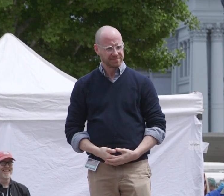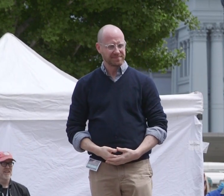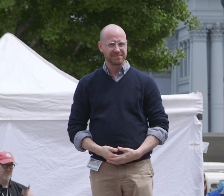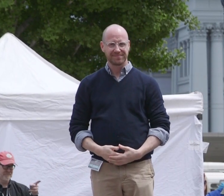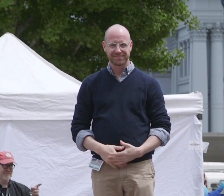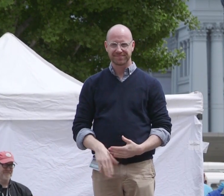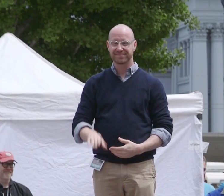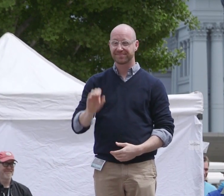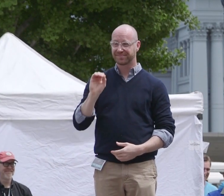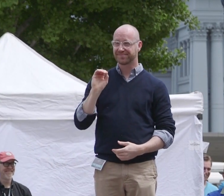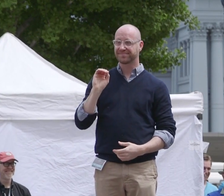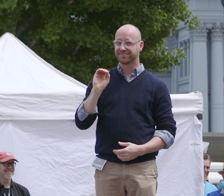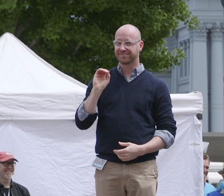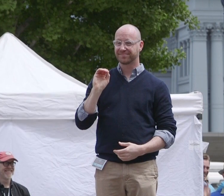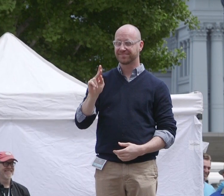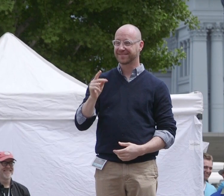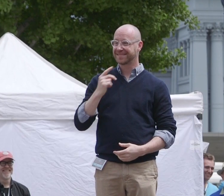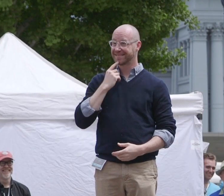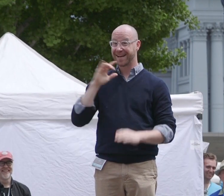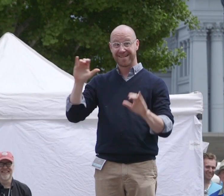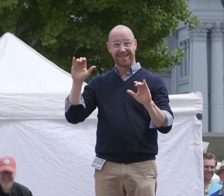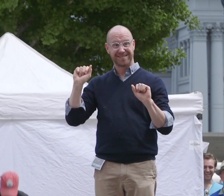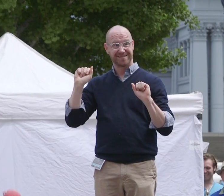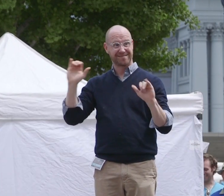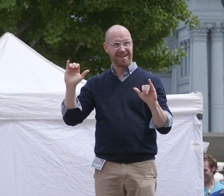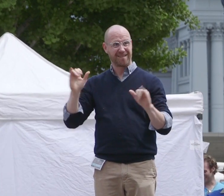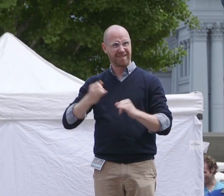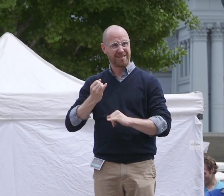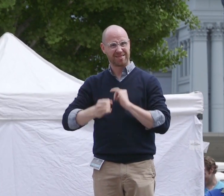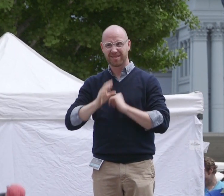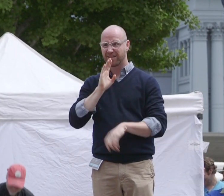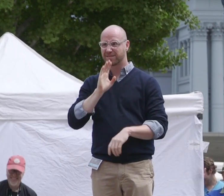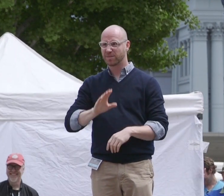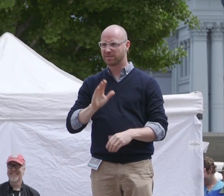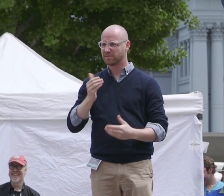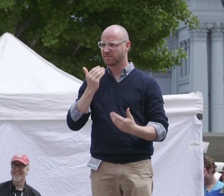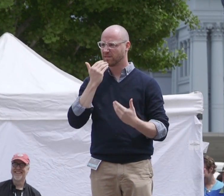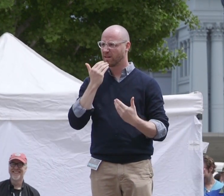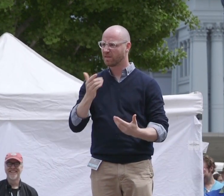All right, San Francisco, yaying last speaker. Thank you.